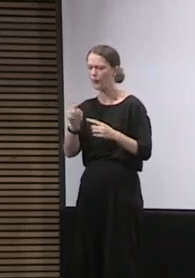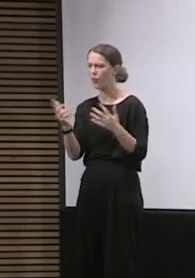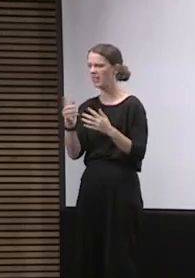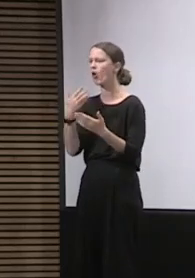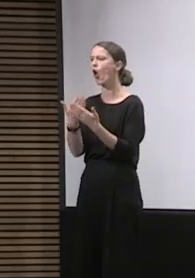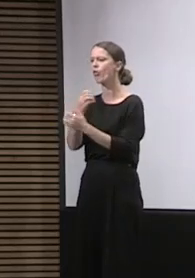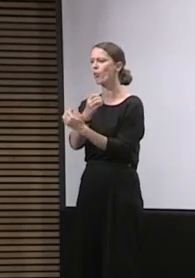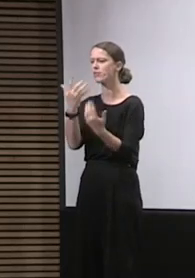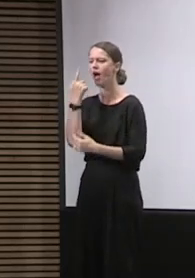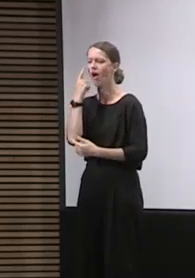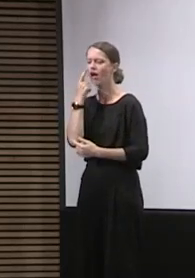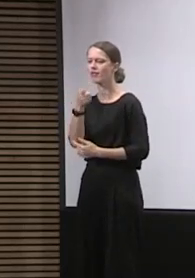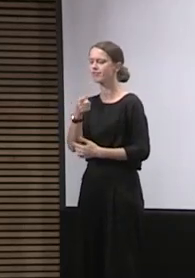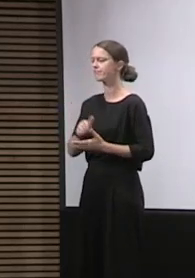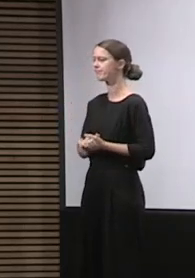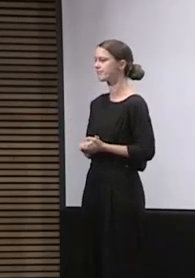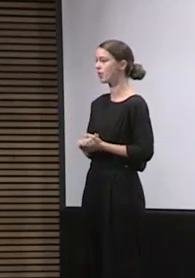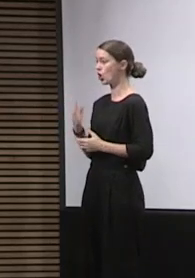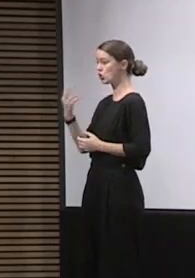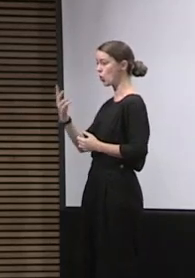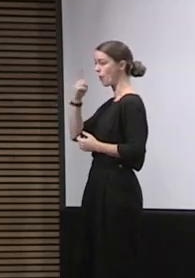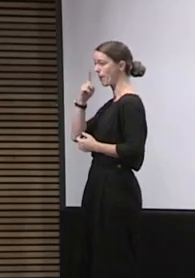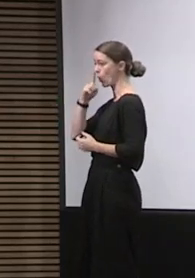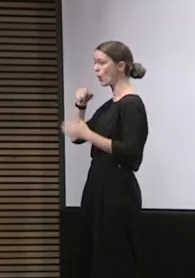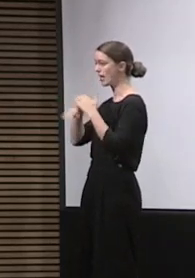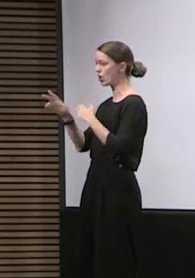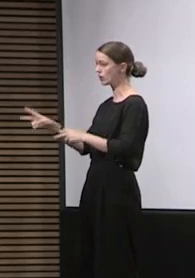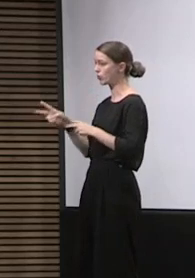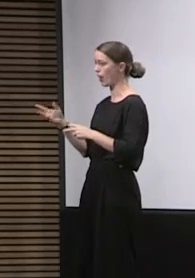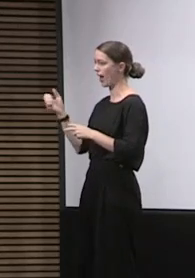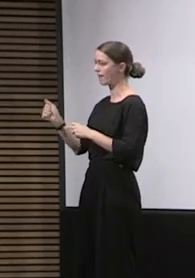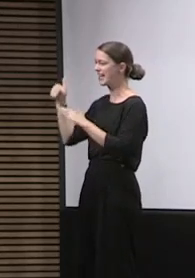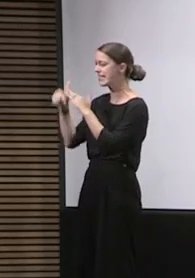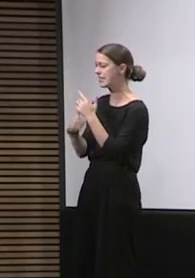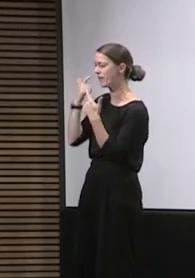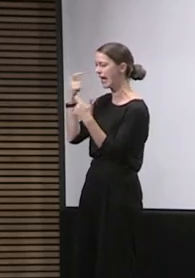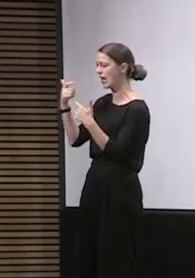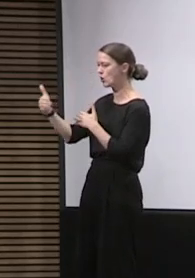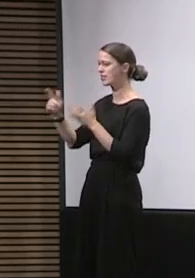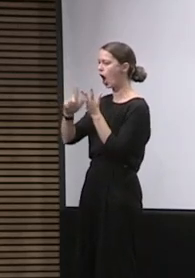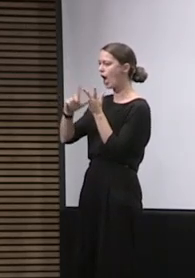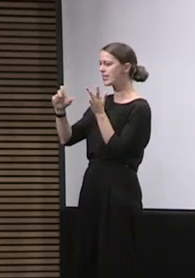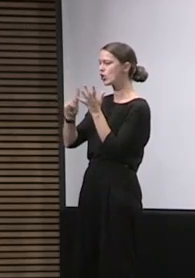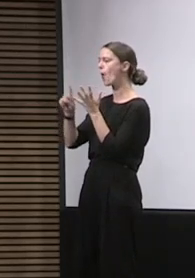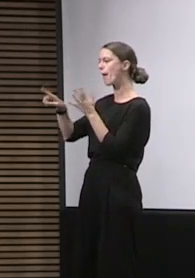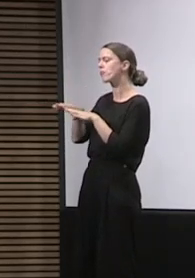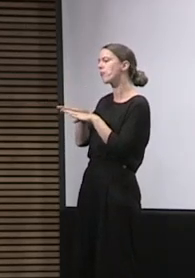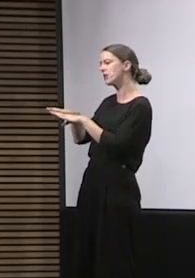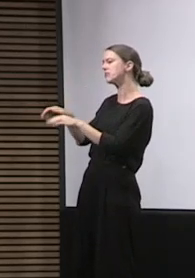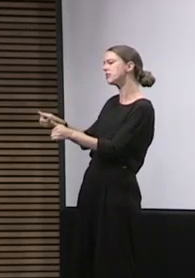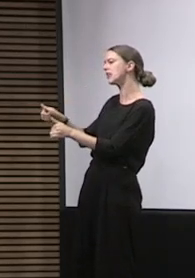website. 2 of the 14 who are in hospital are in intensive care units, but they are stable.